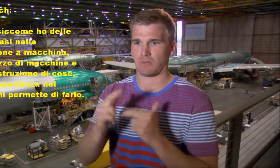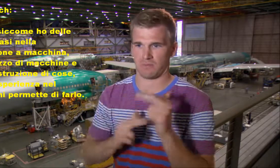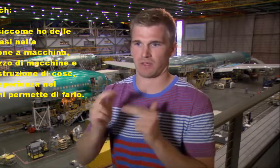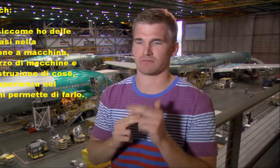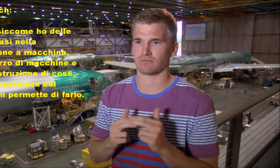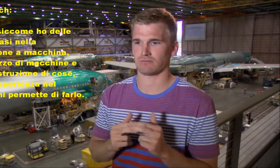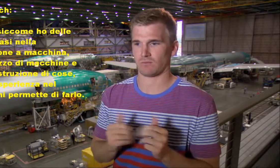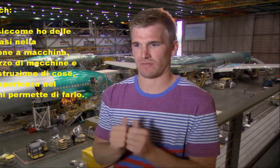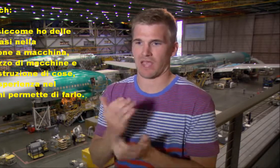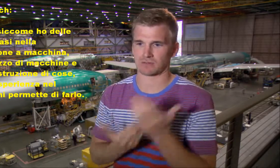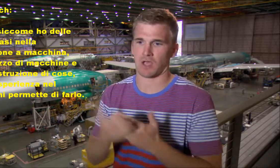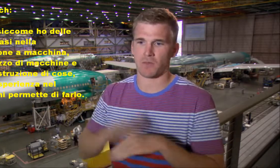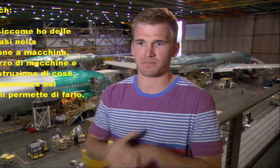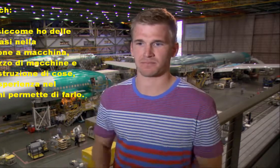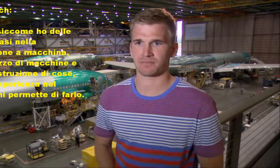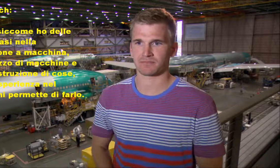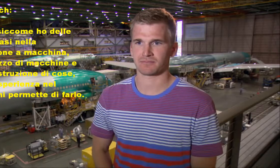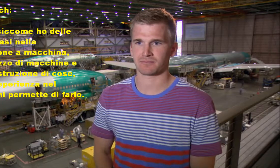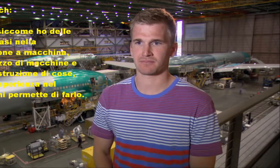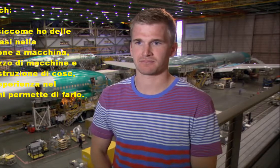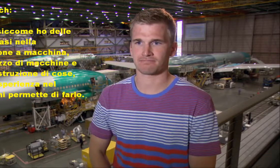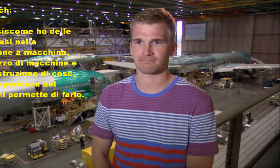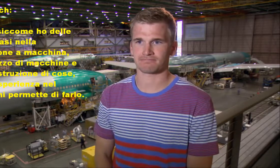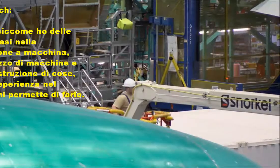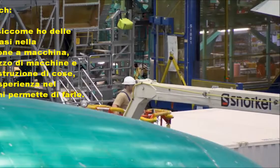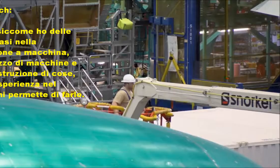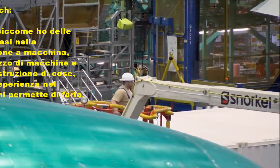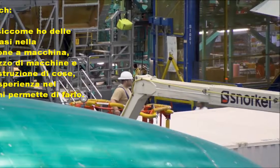my hands-on experience allows me to do that.